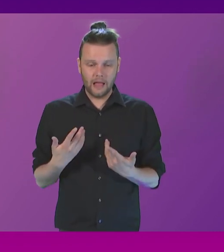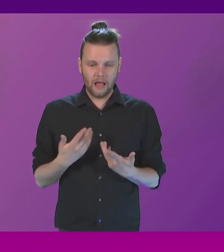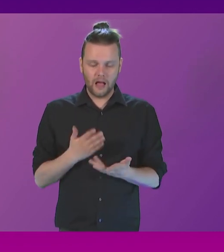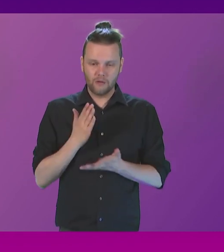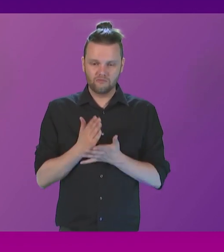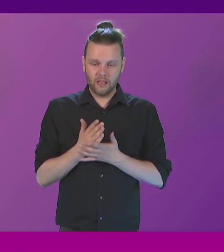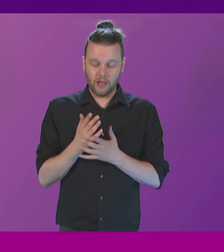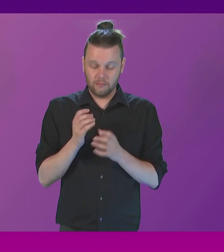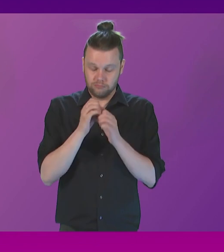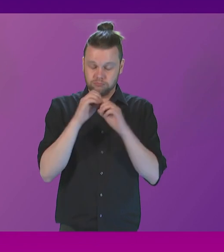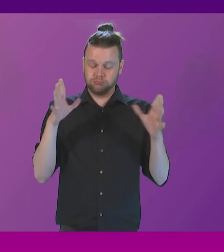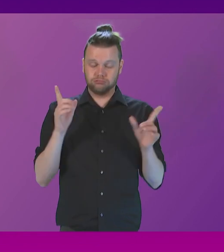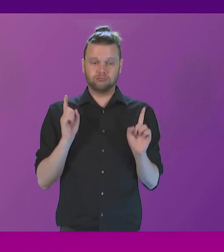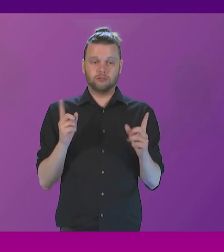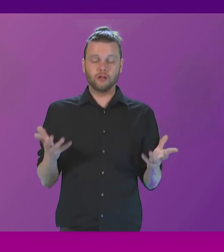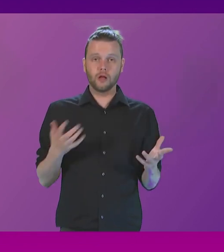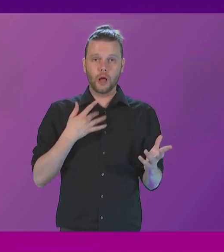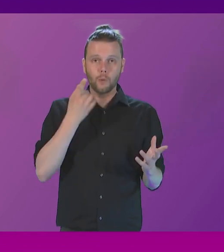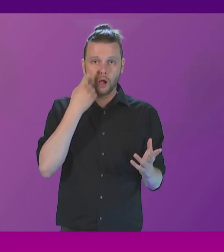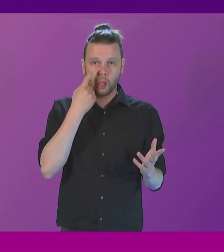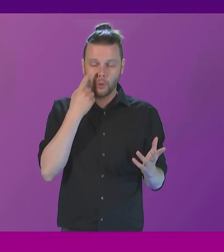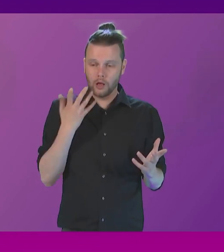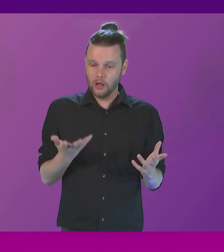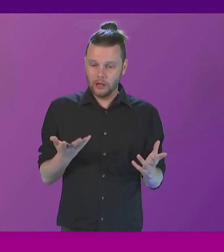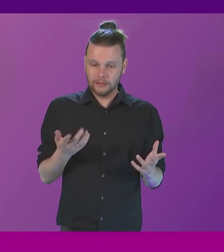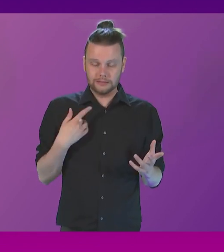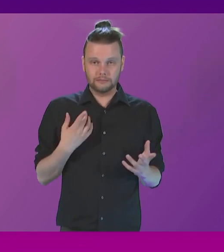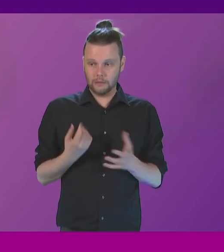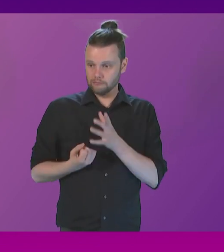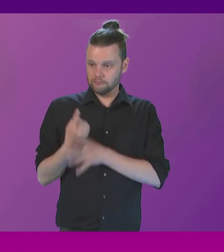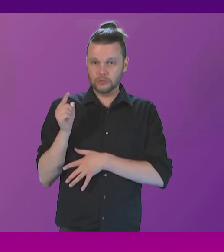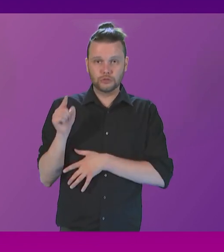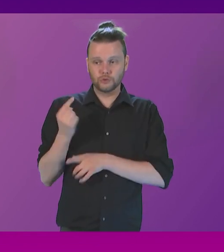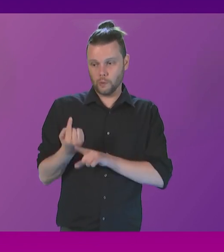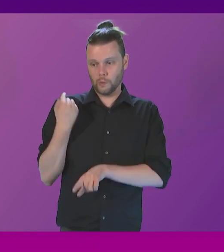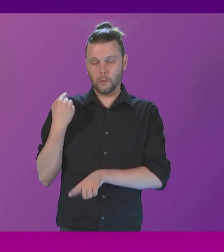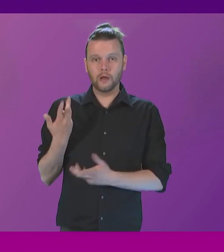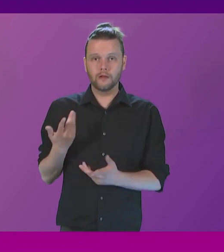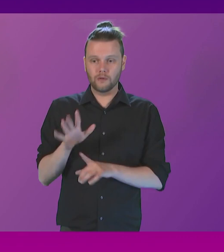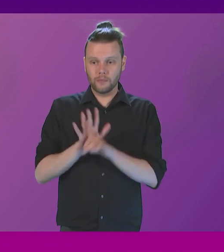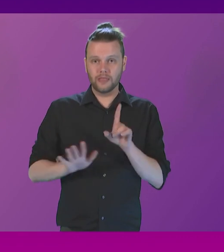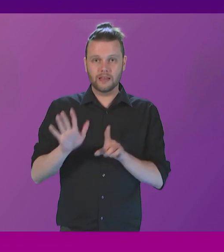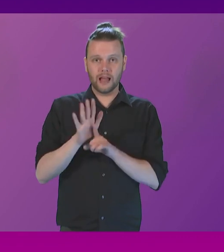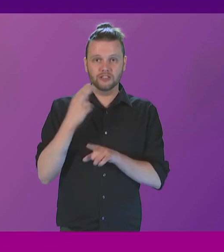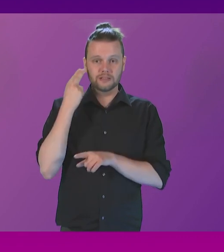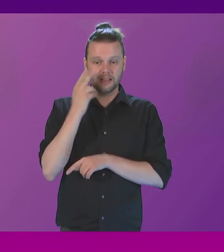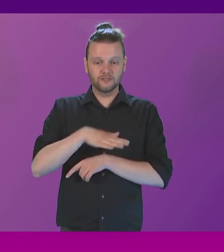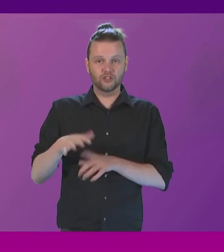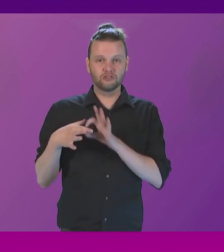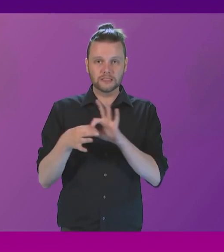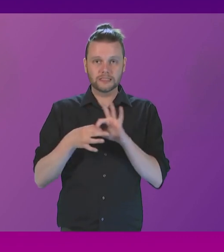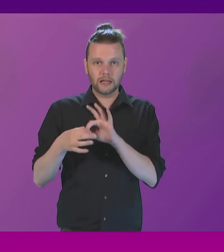puts it into stark terms when you look at, as was highlighted at the time by the National Deaf Children's Society,